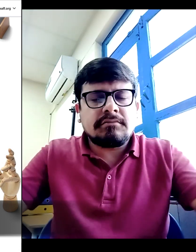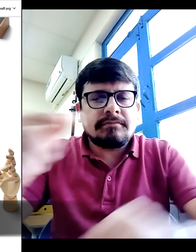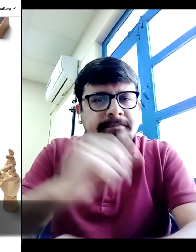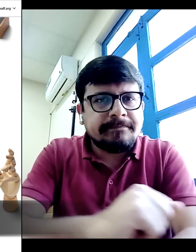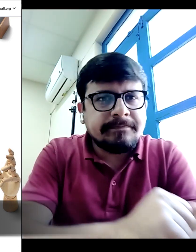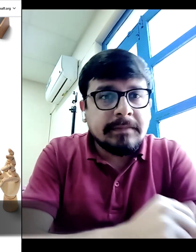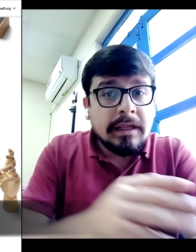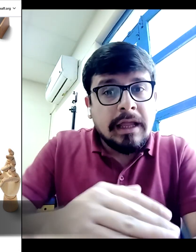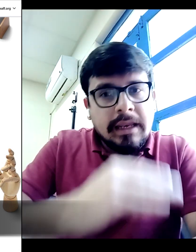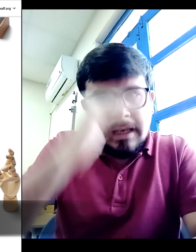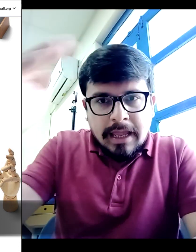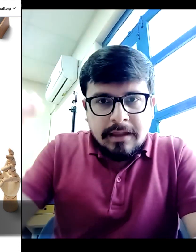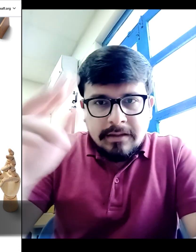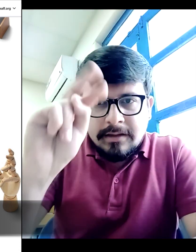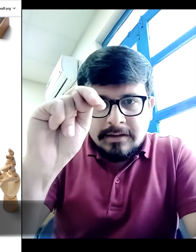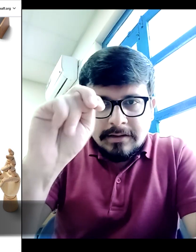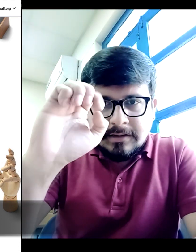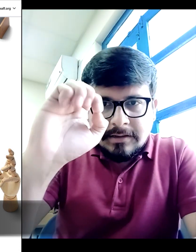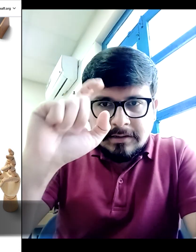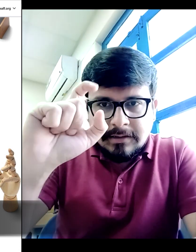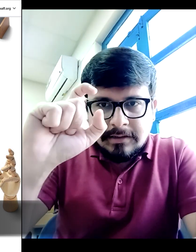Now let's press next.